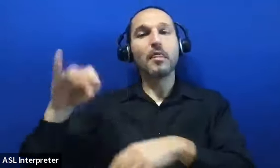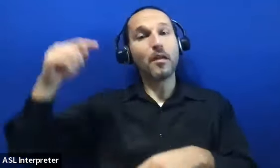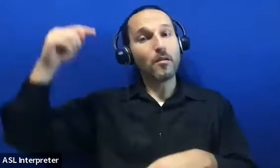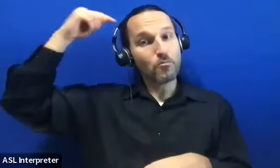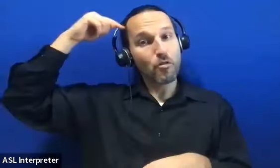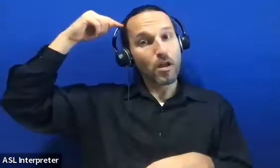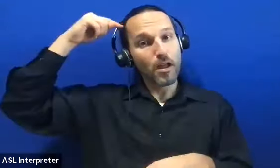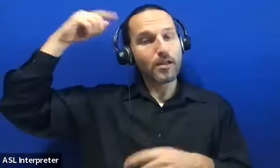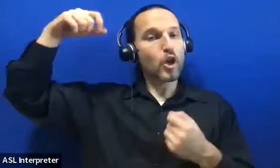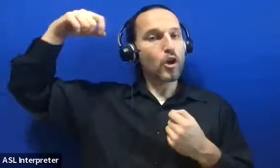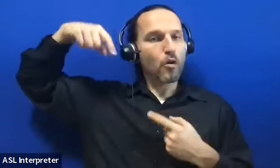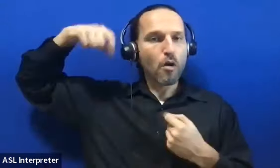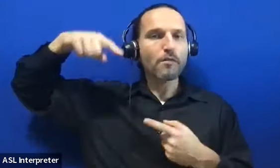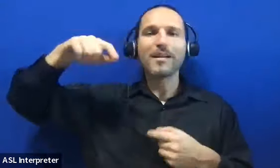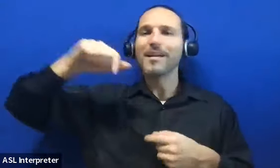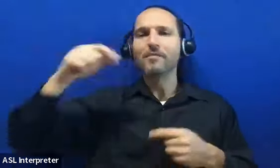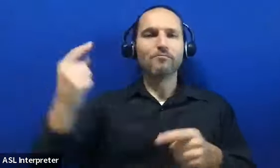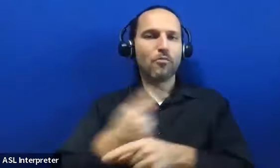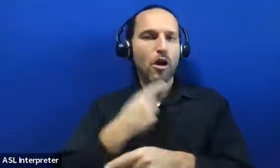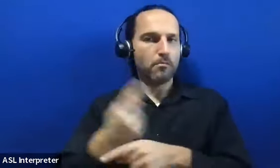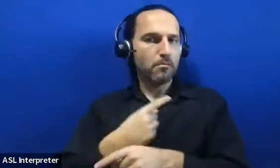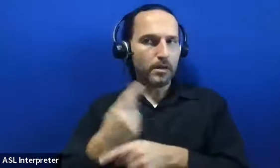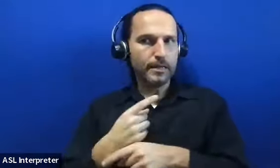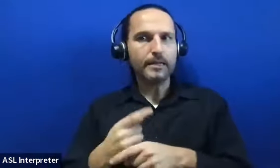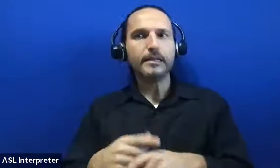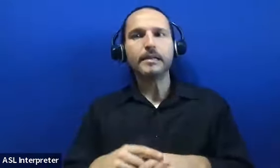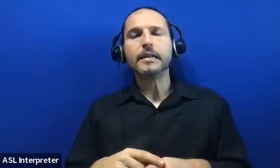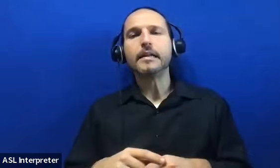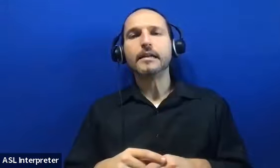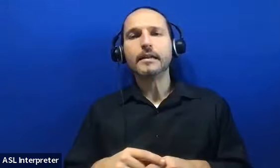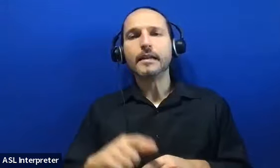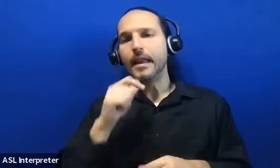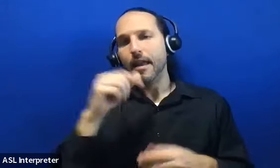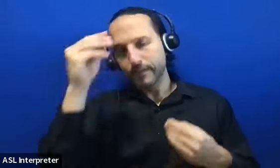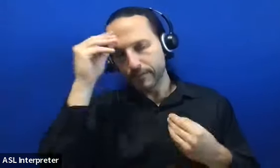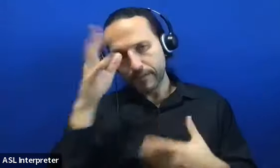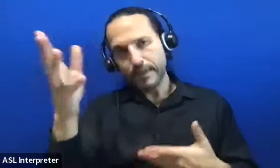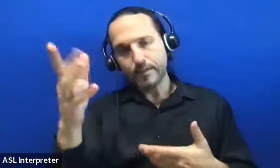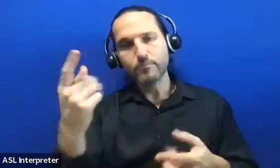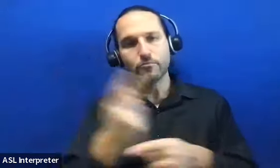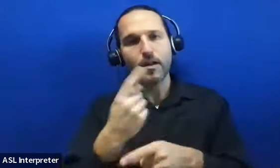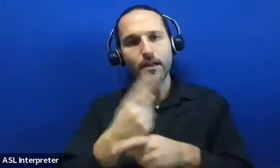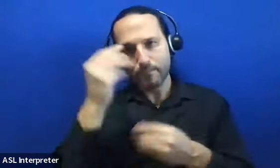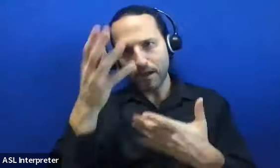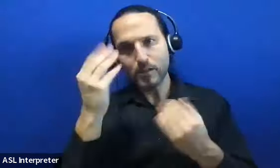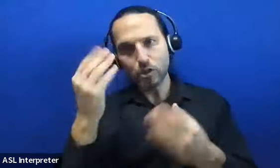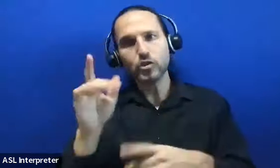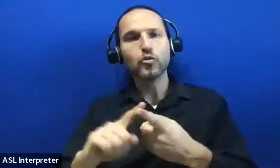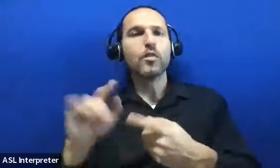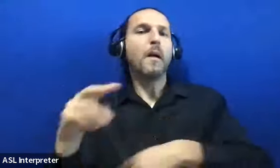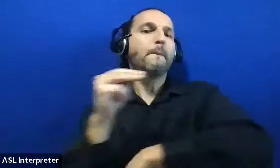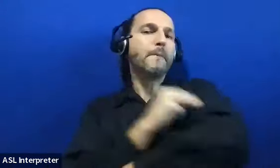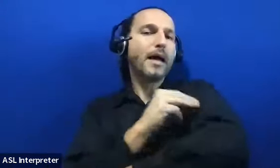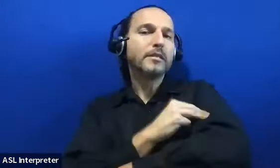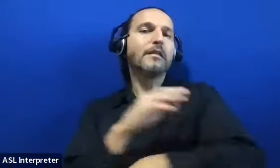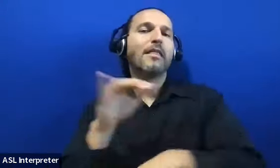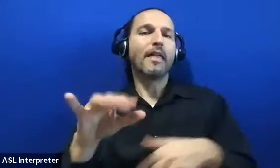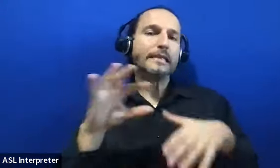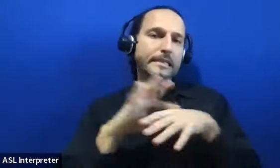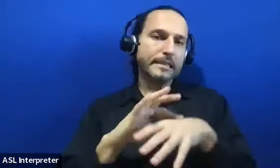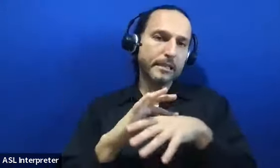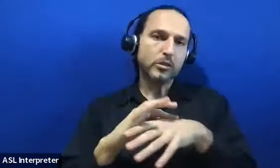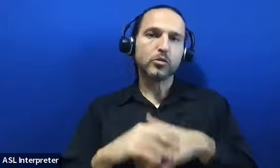brain may not be functioning properly, and they may not be sending the correct information to the muscles and the tissues. So